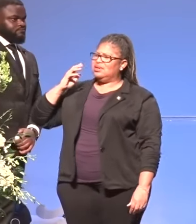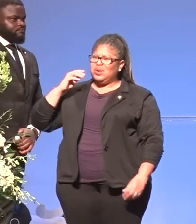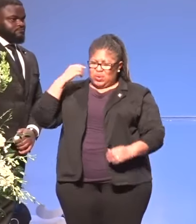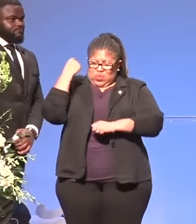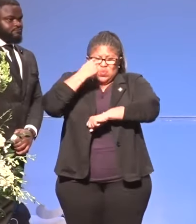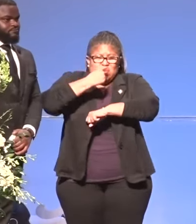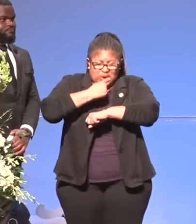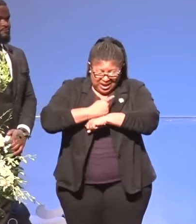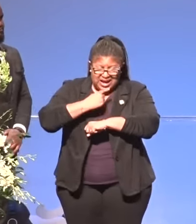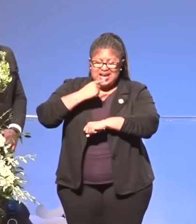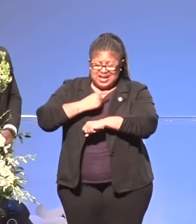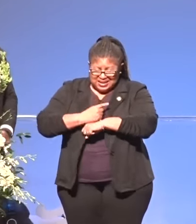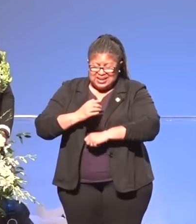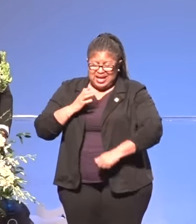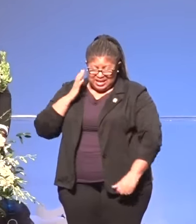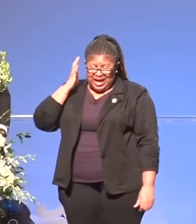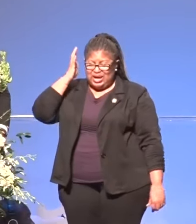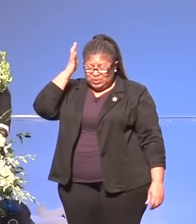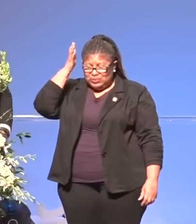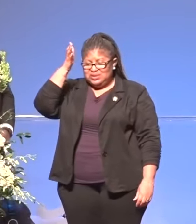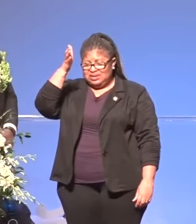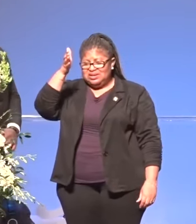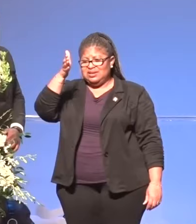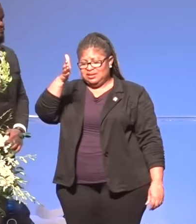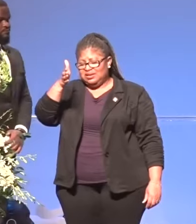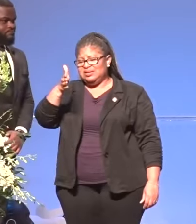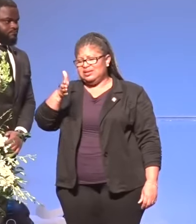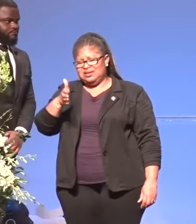One day I will